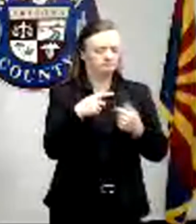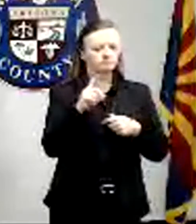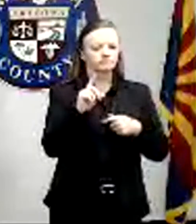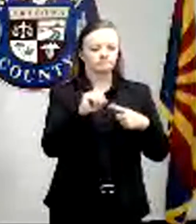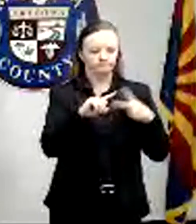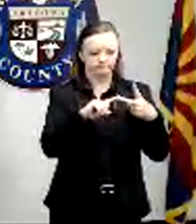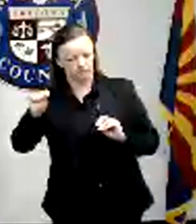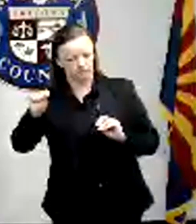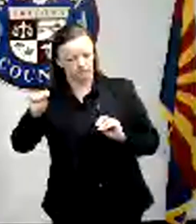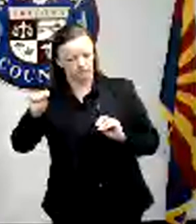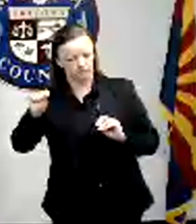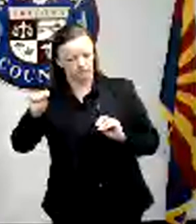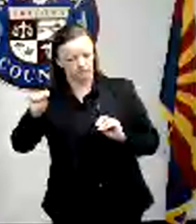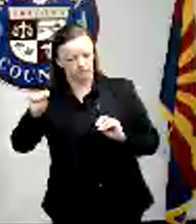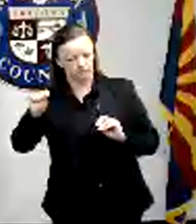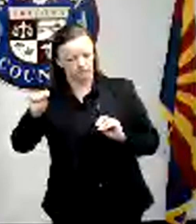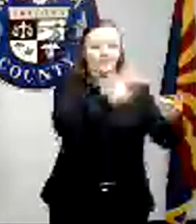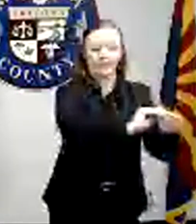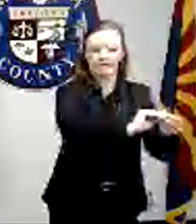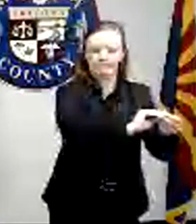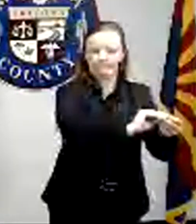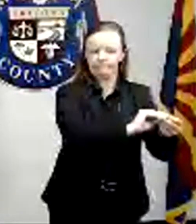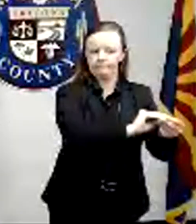when will you update cumulative?